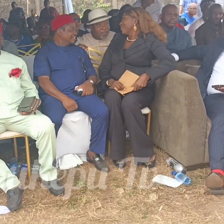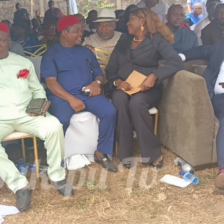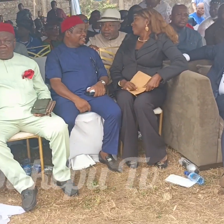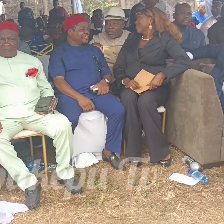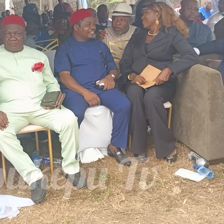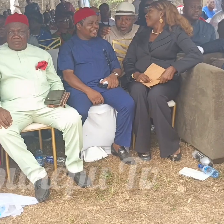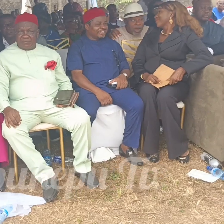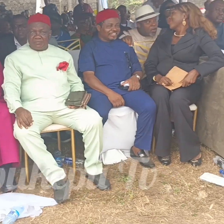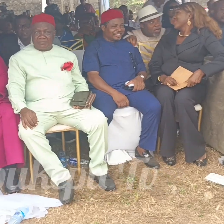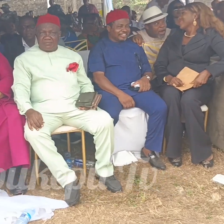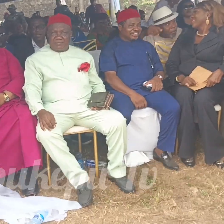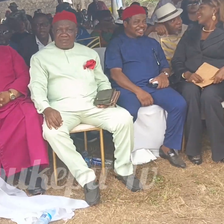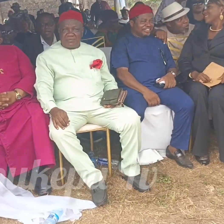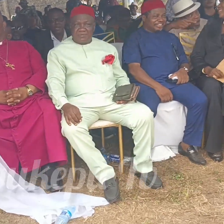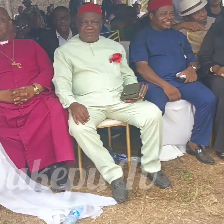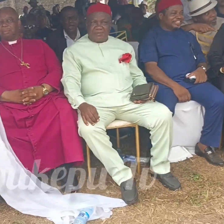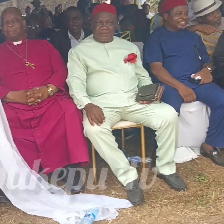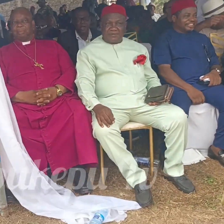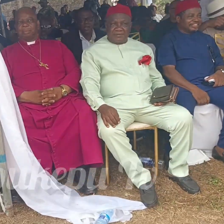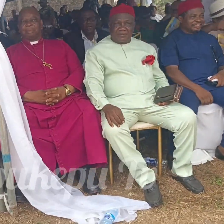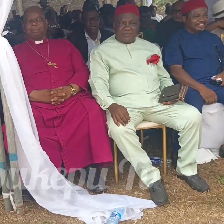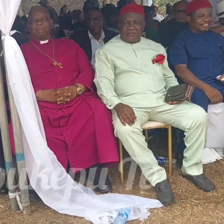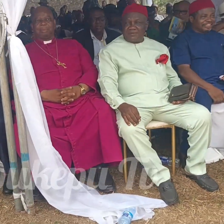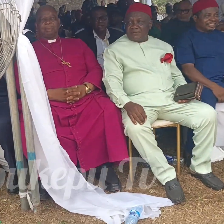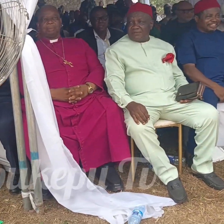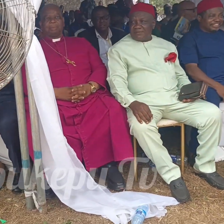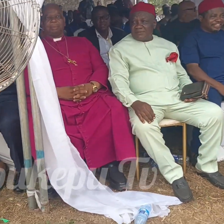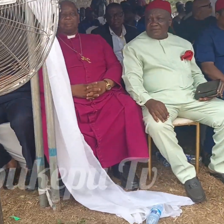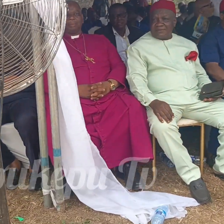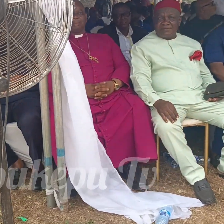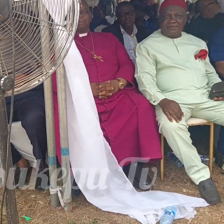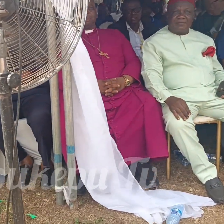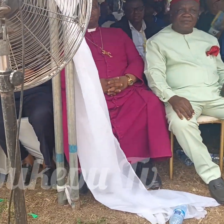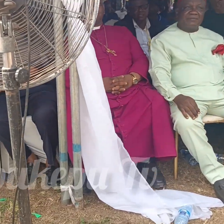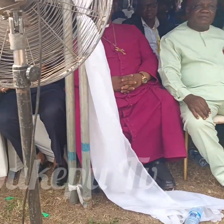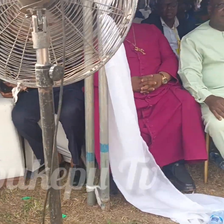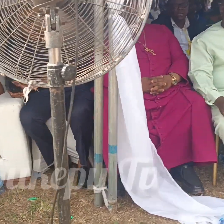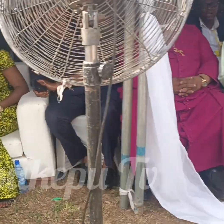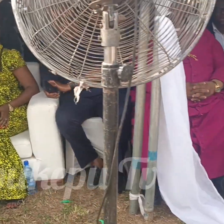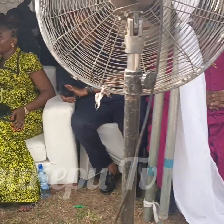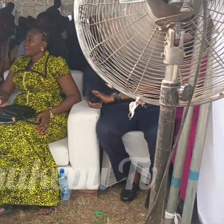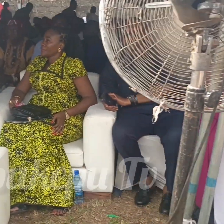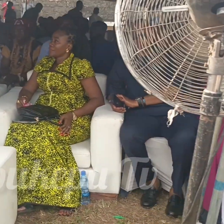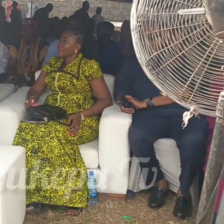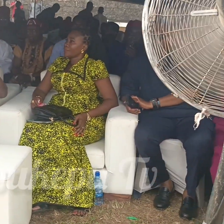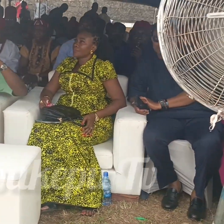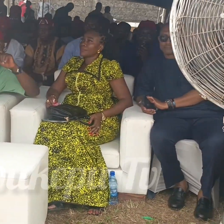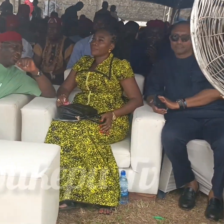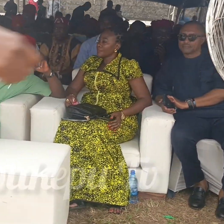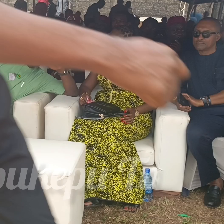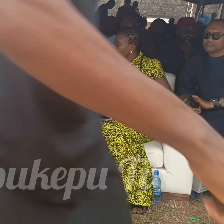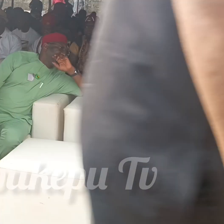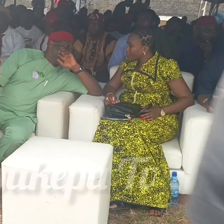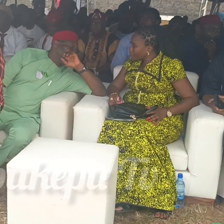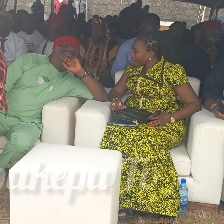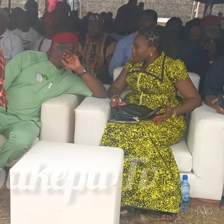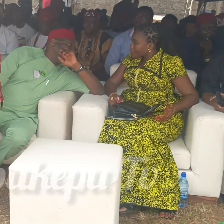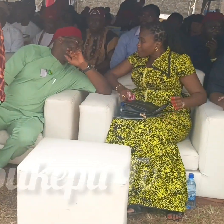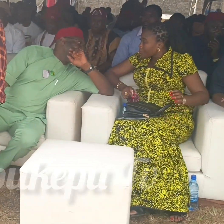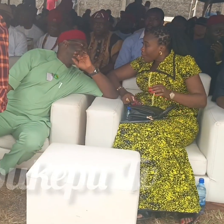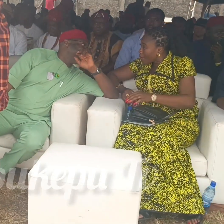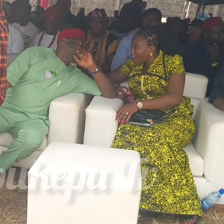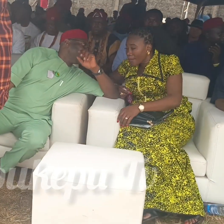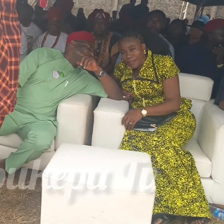much for this great achievement today. And of course, he's seated with his beautiful wife,